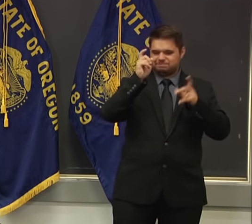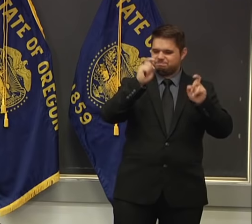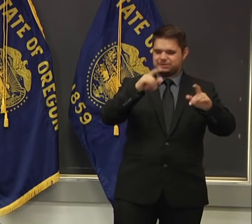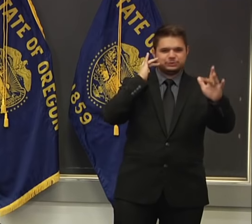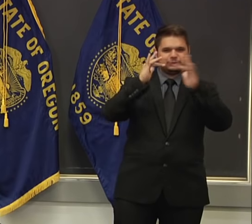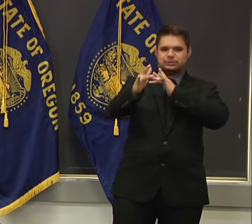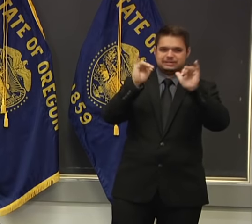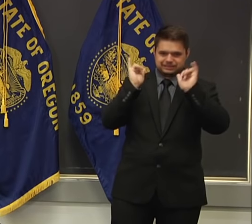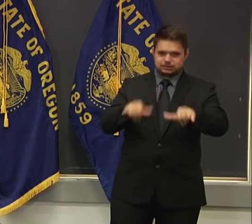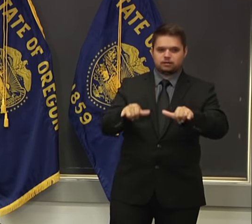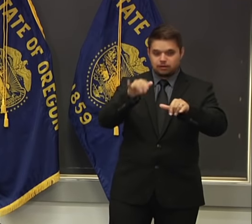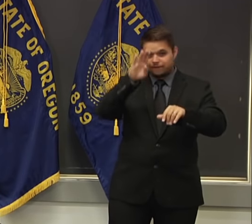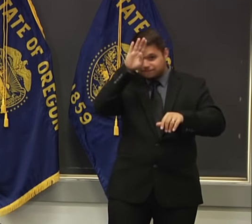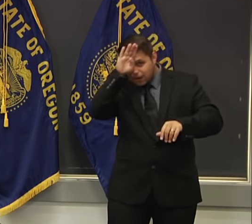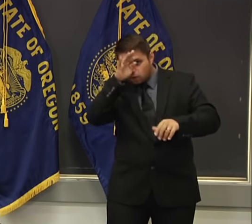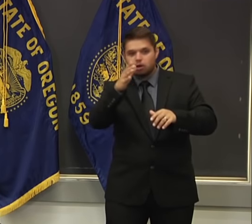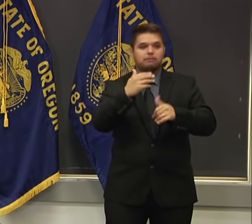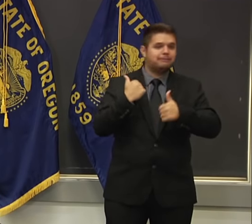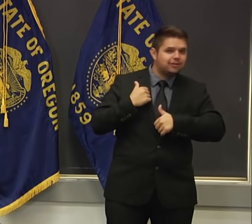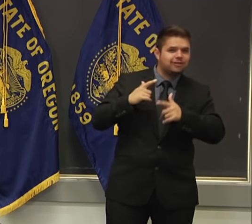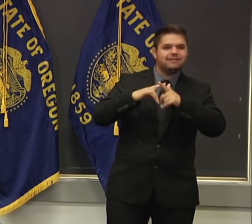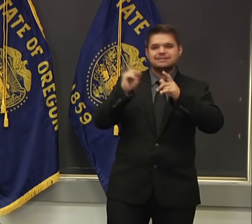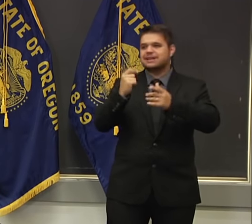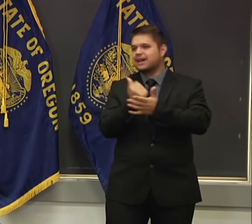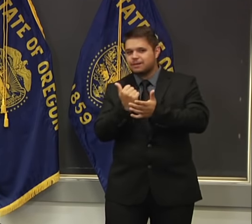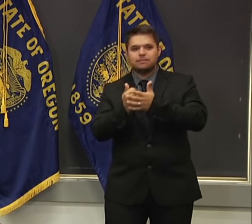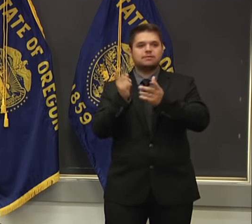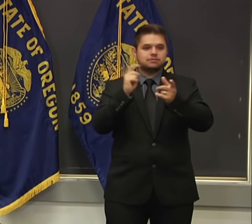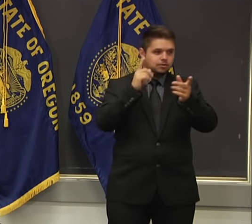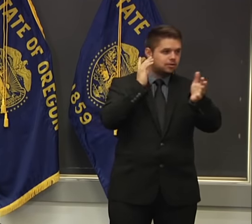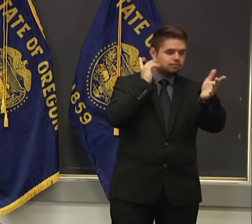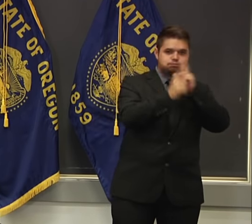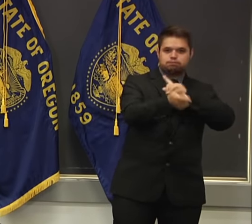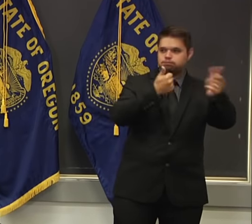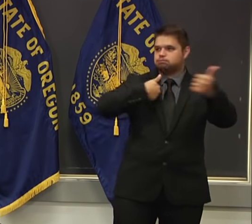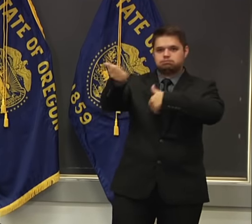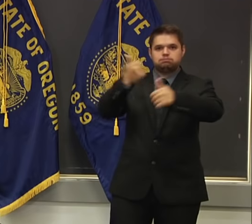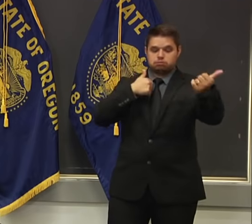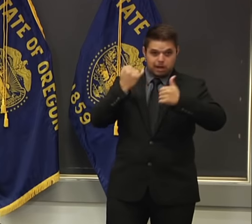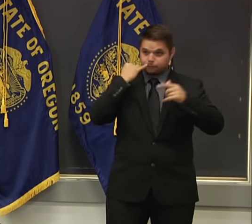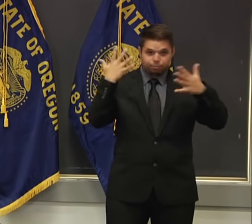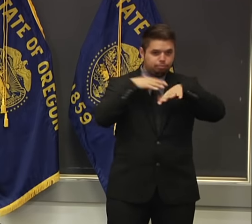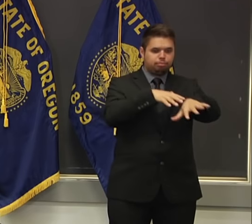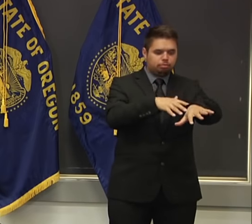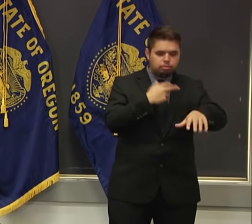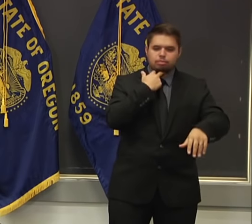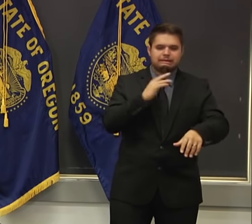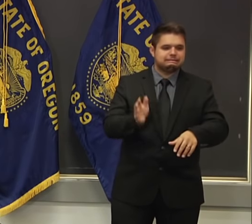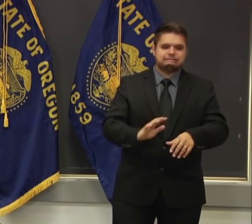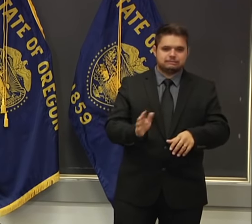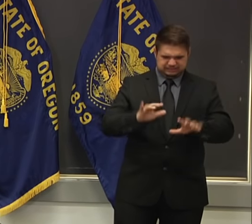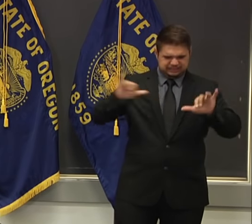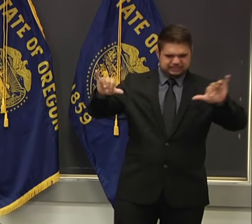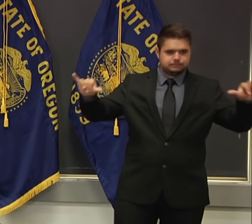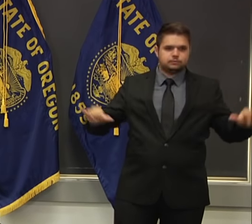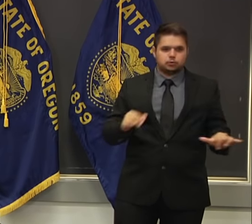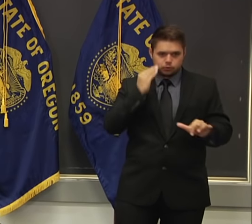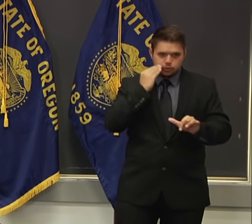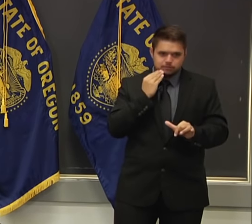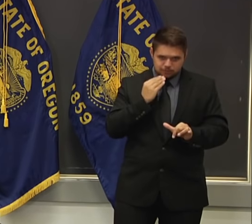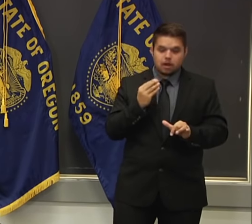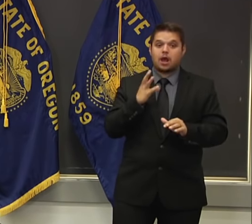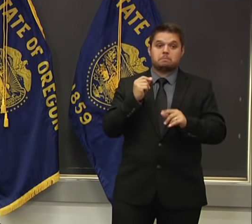been displaced by fires. It also really helps stop the spread of COVID. So please stay close to